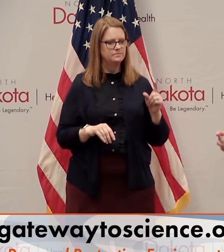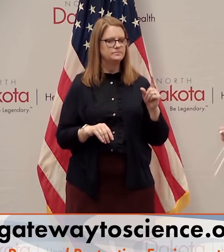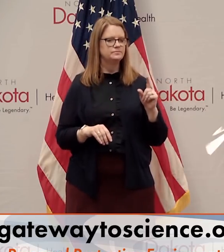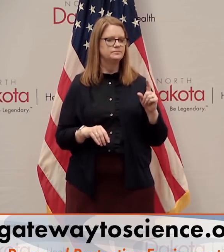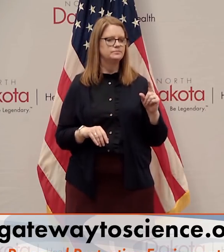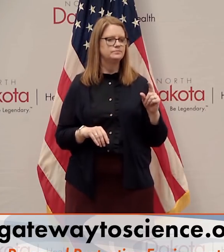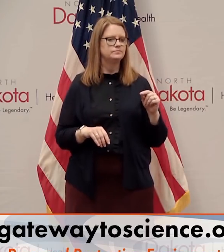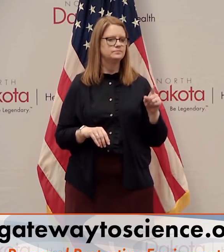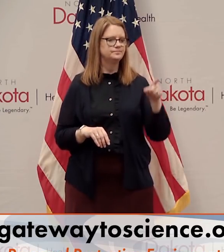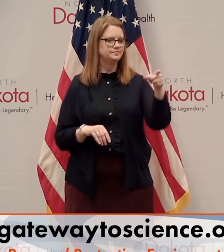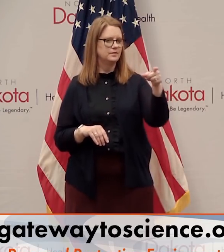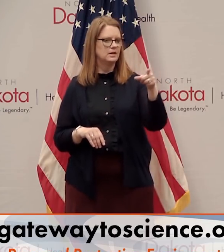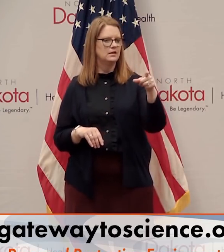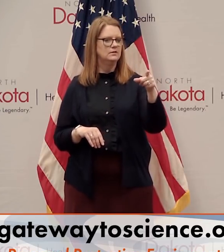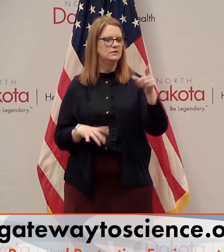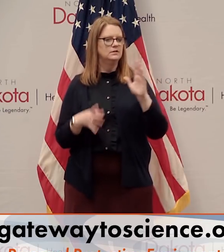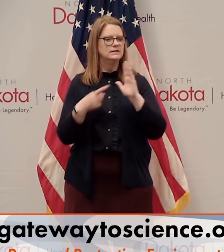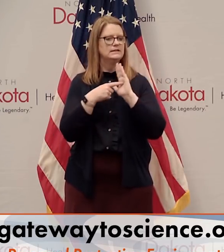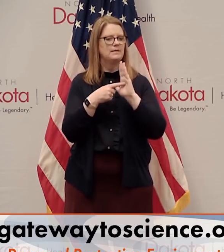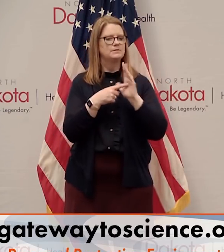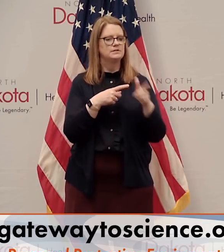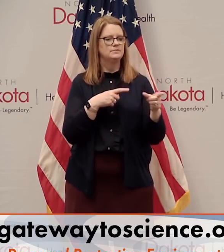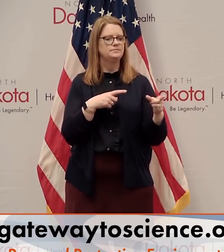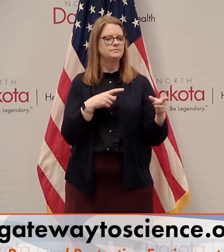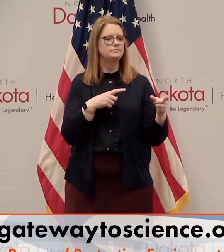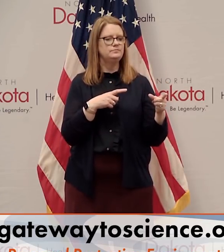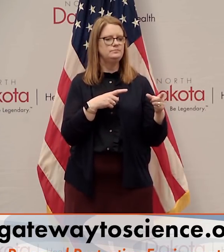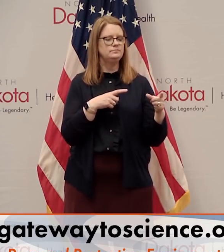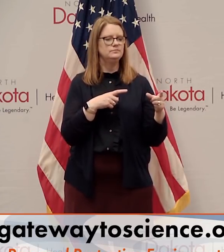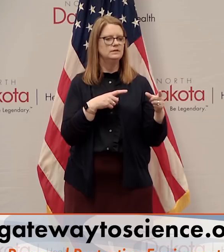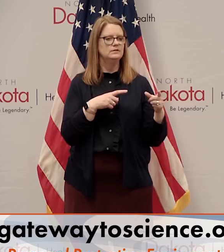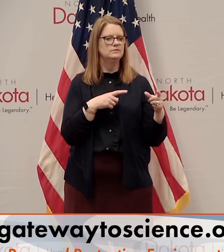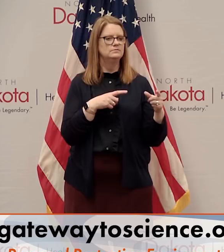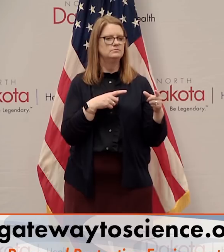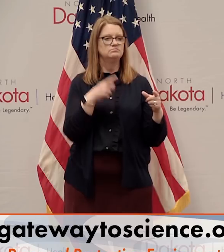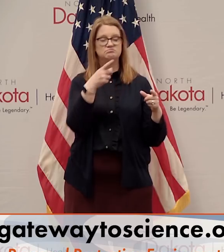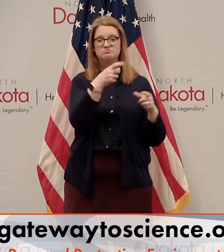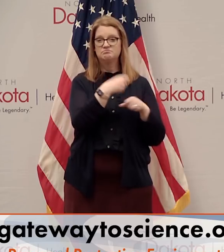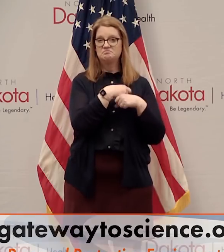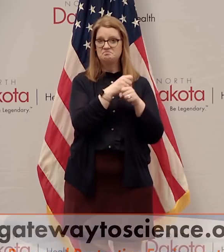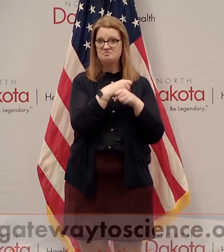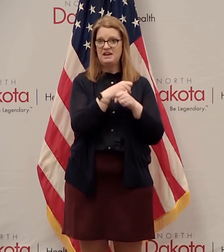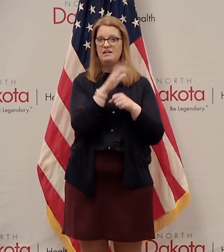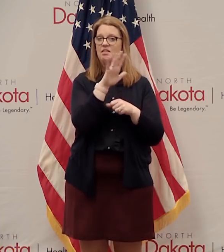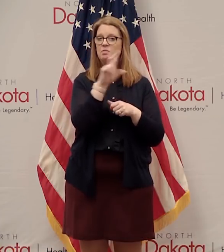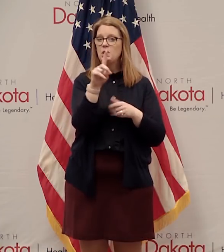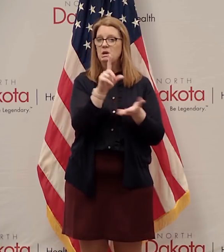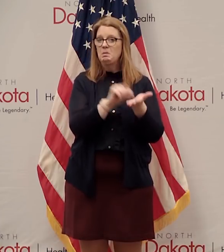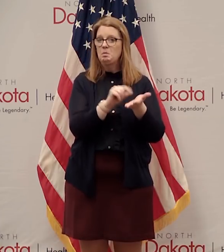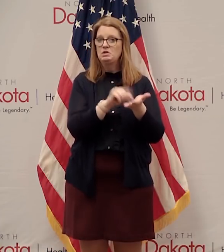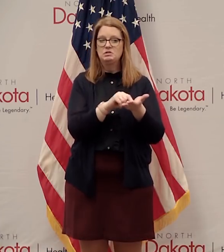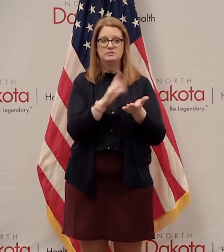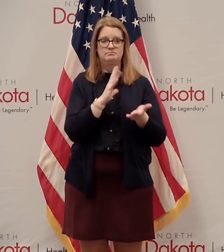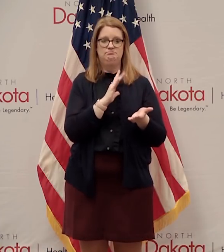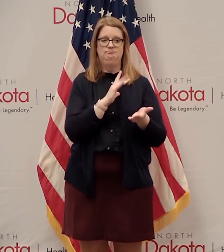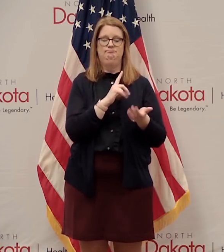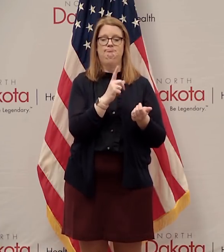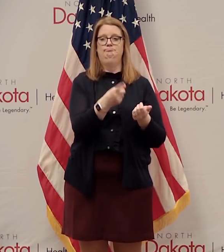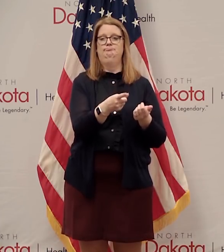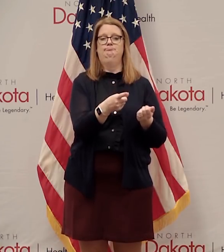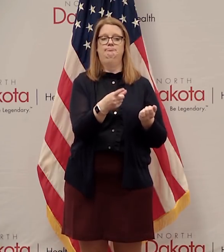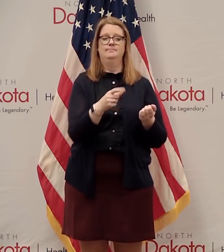I do want to demonstrate and share one of these wonderful shields that these are made all on 3D printers. So